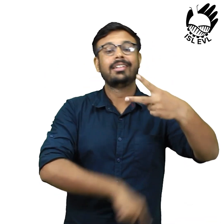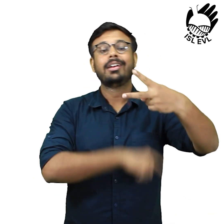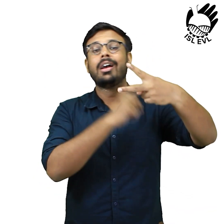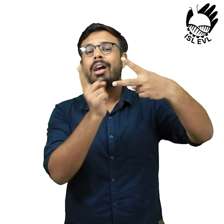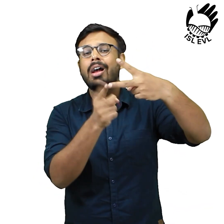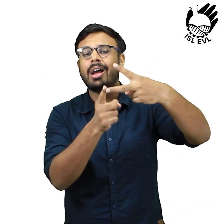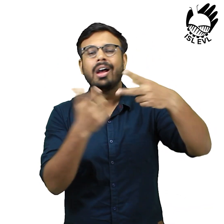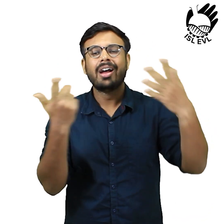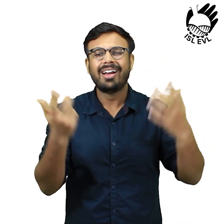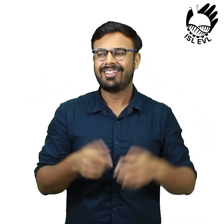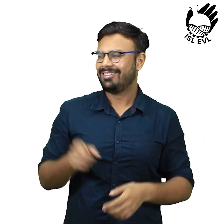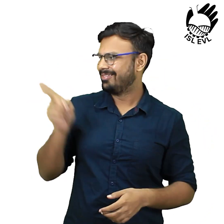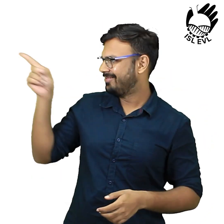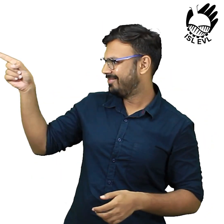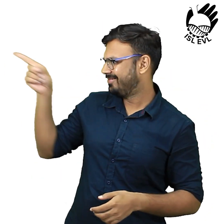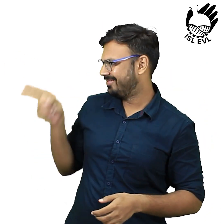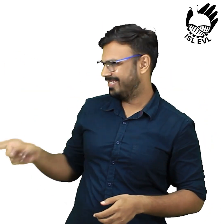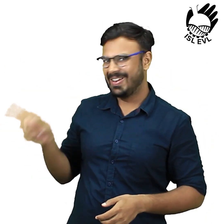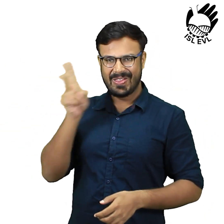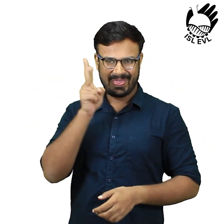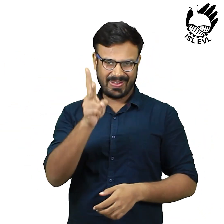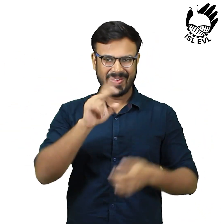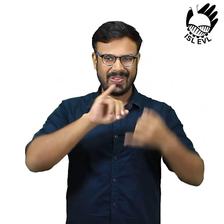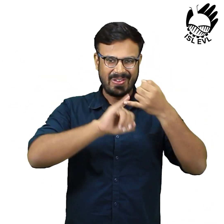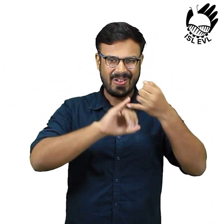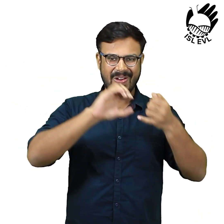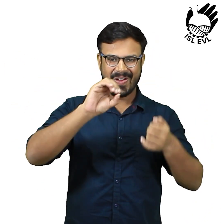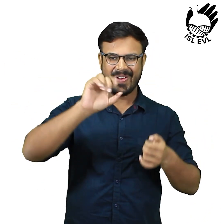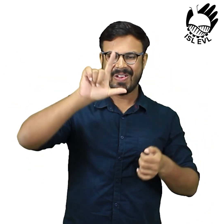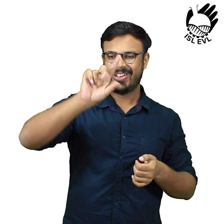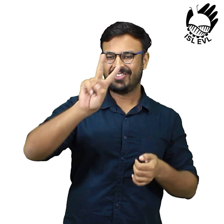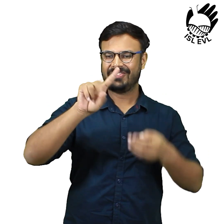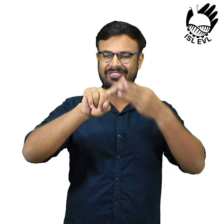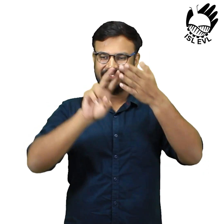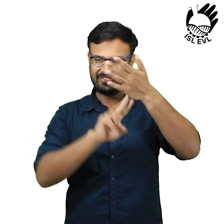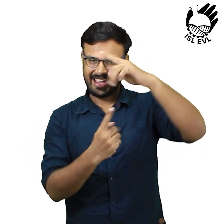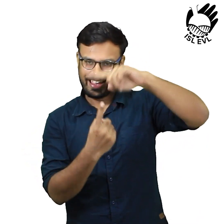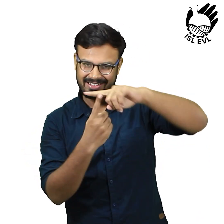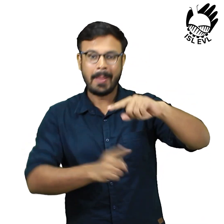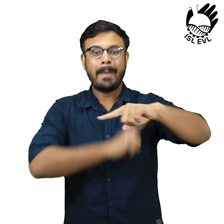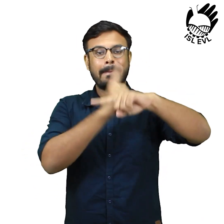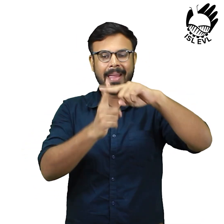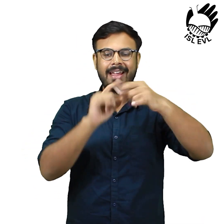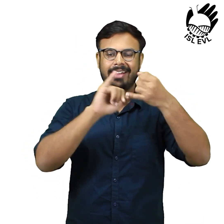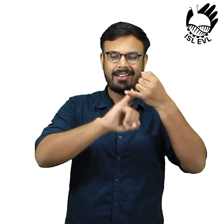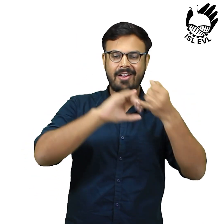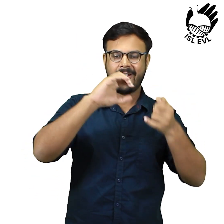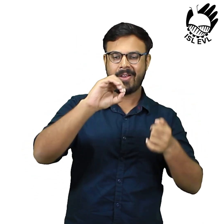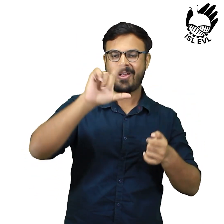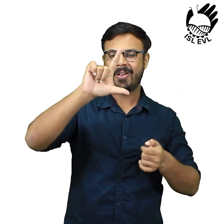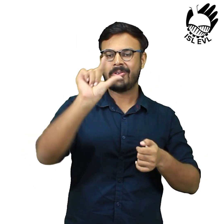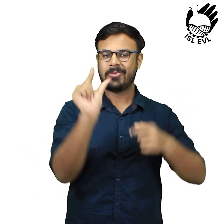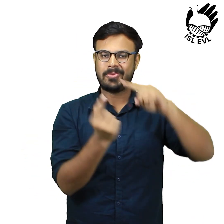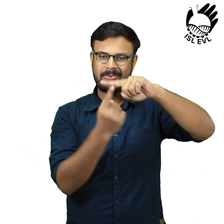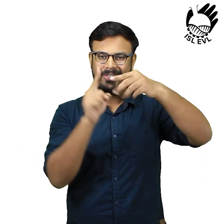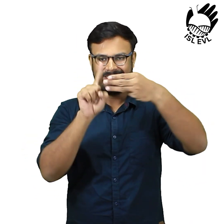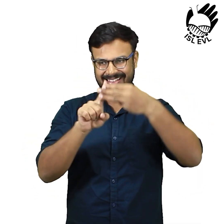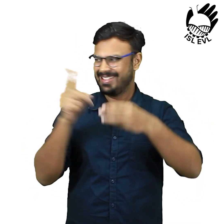Additionally, allowing metals to solidify from their melted states. The electronics industry relies on growing single crystals